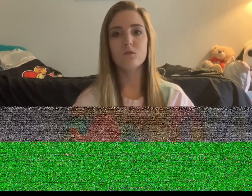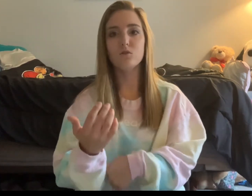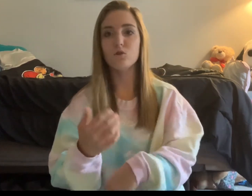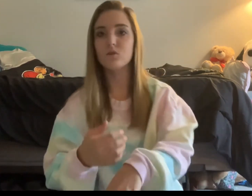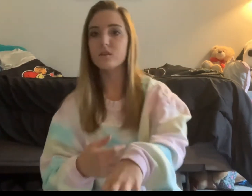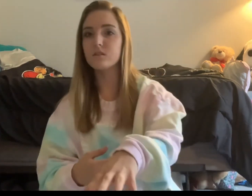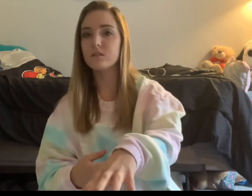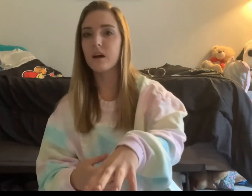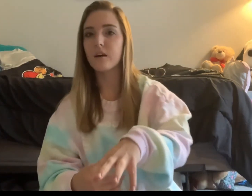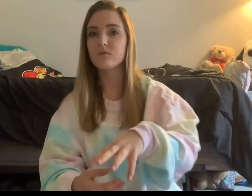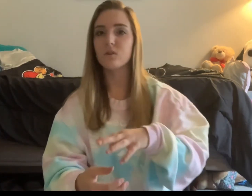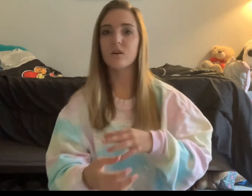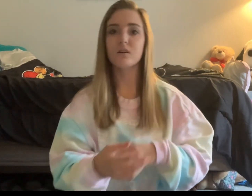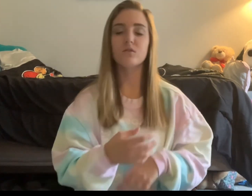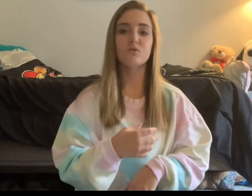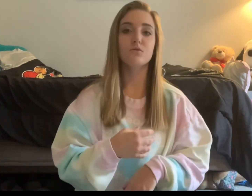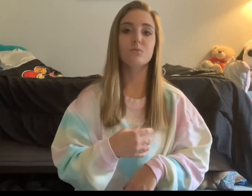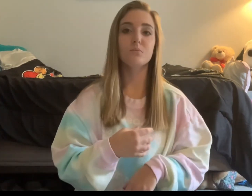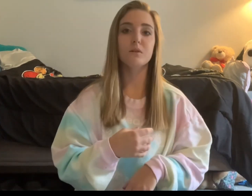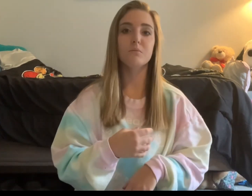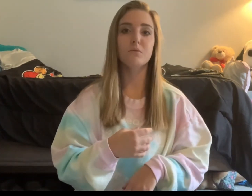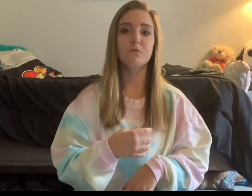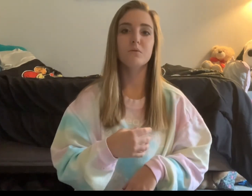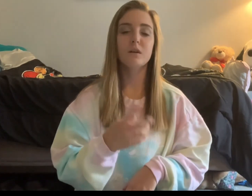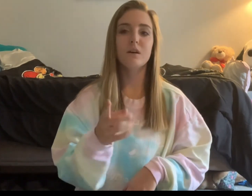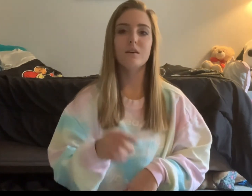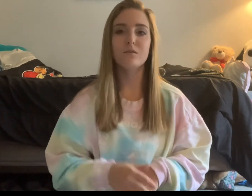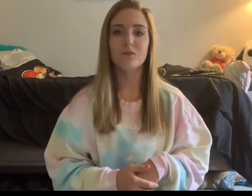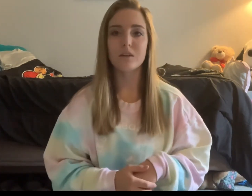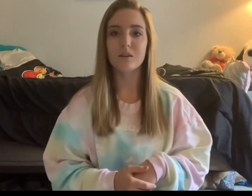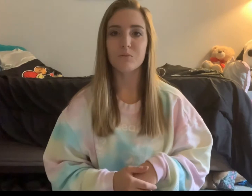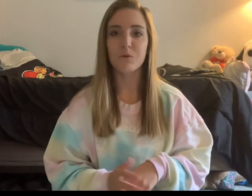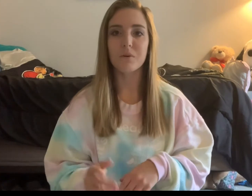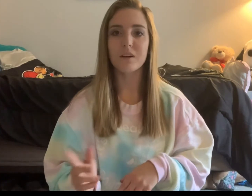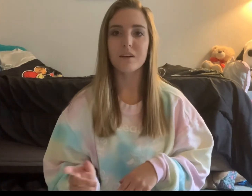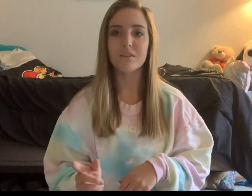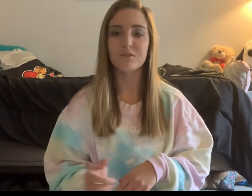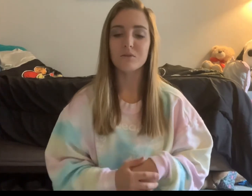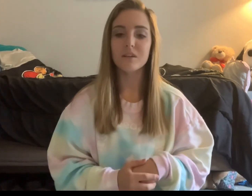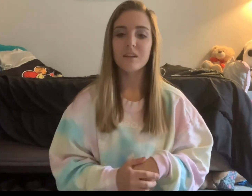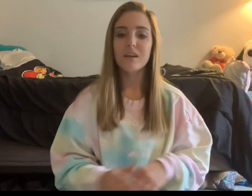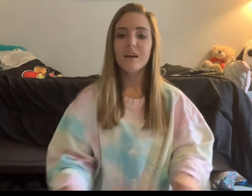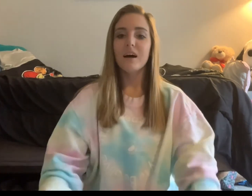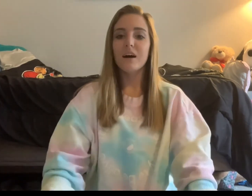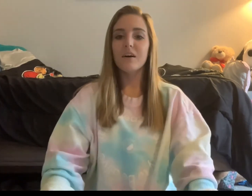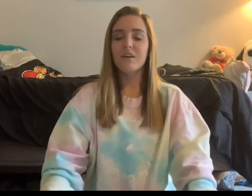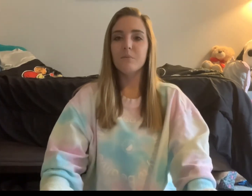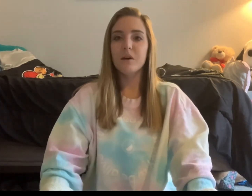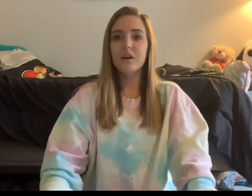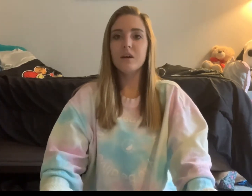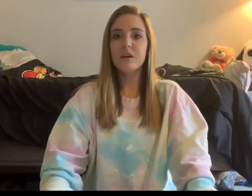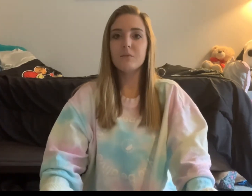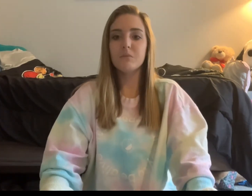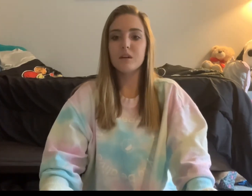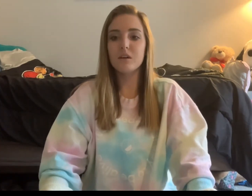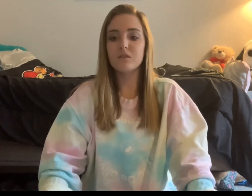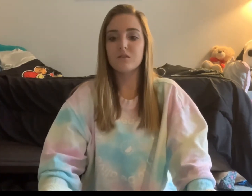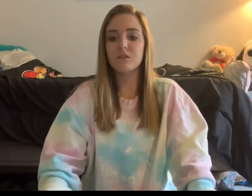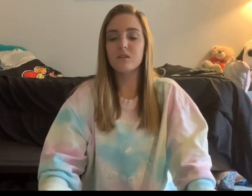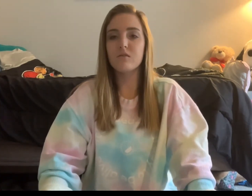you're the staff talking to the people. You'll get it more when I get into it. But yeah, so I just have a few